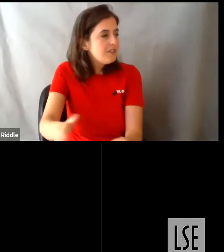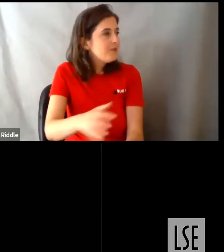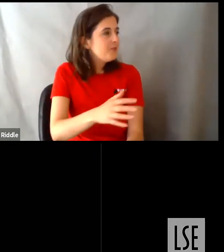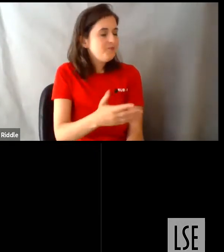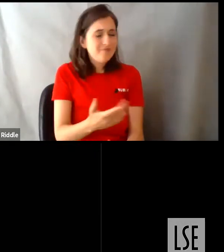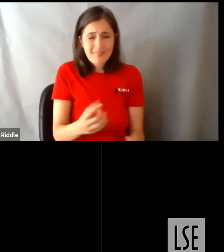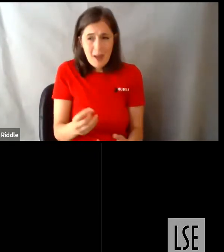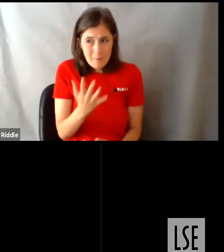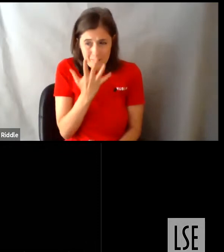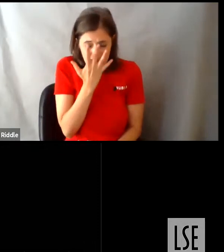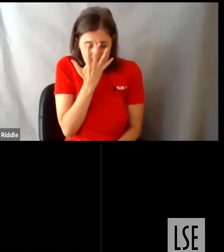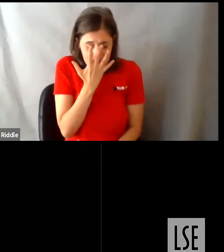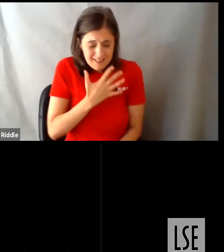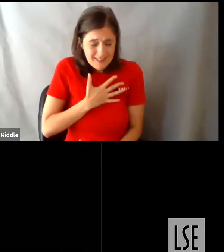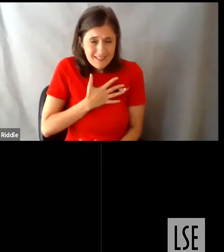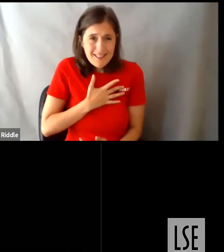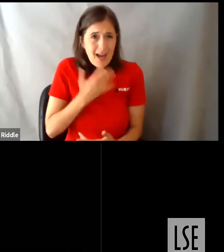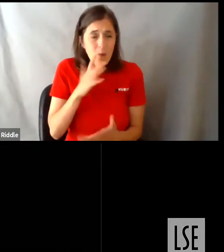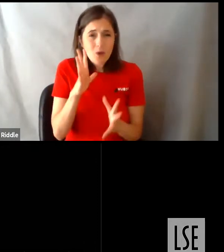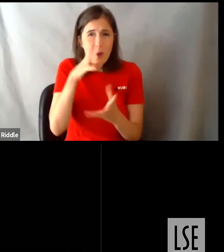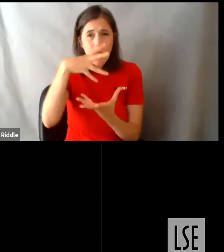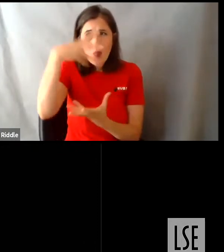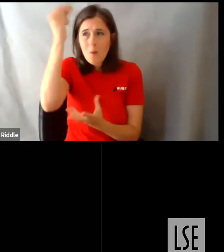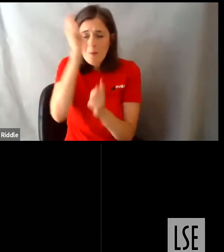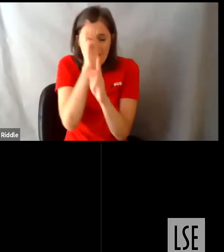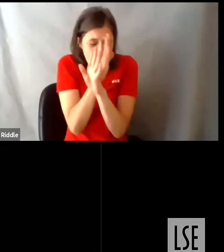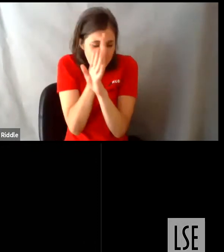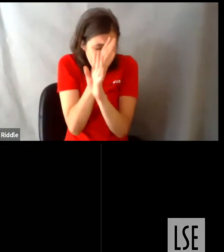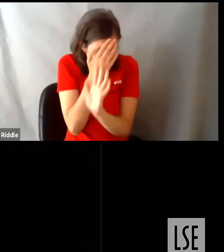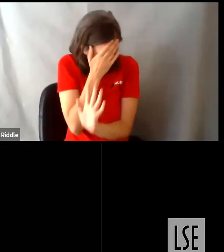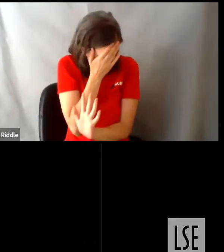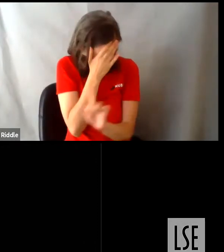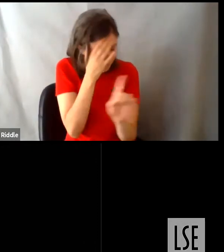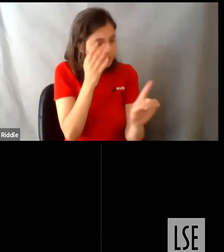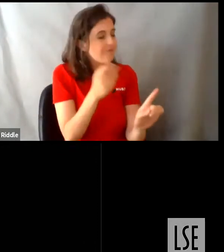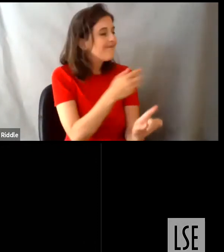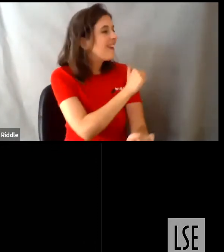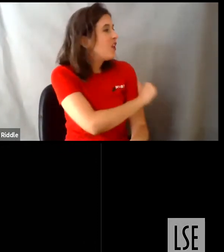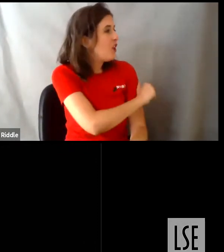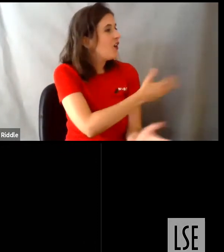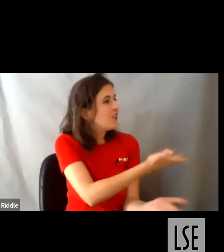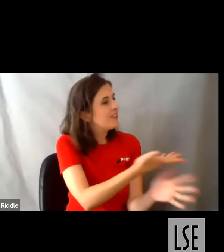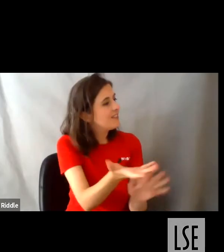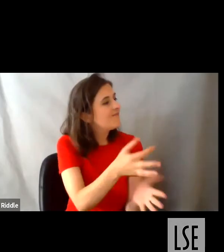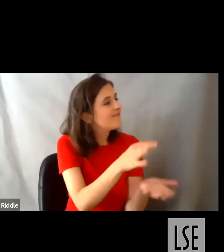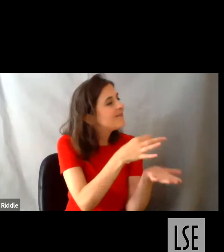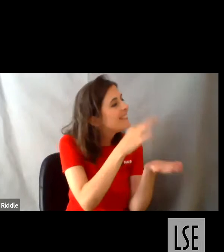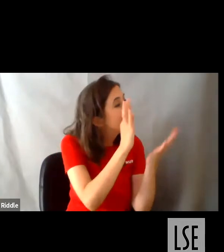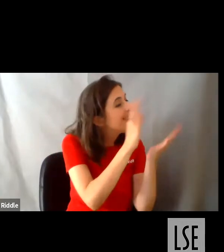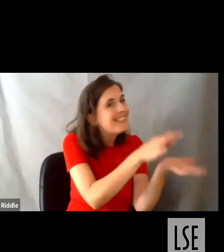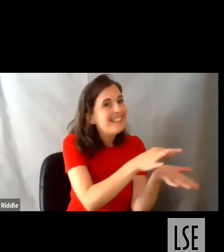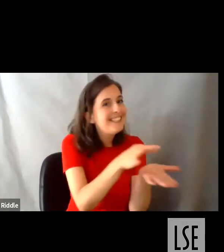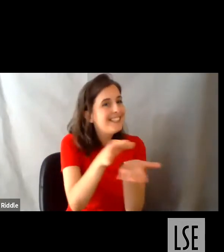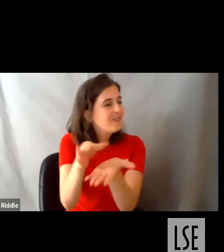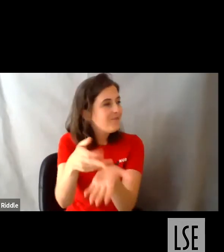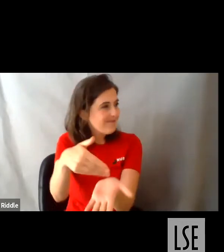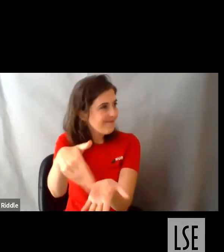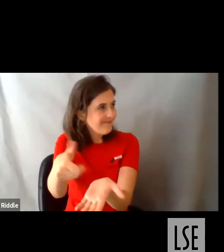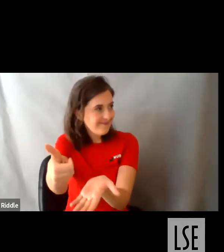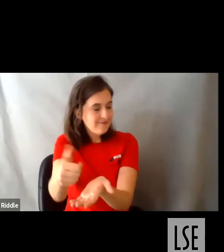feel so embarrassed. I want to disappear and hide. He gets a nurse and tells them to get some